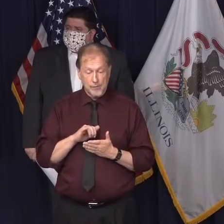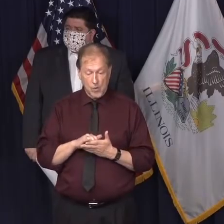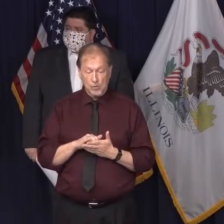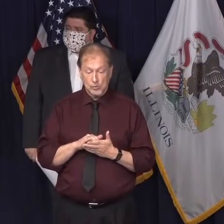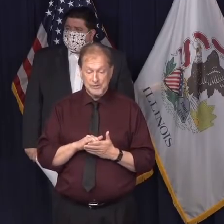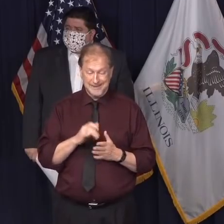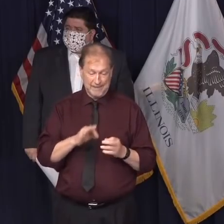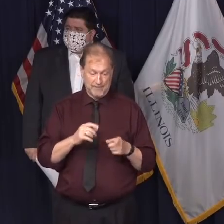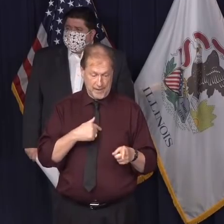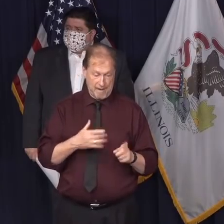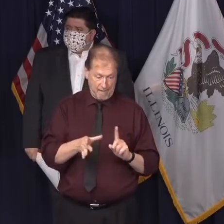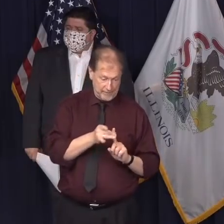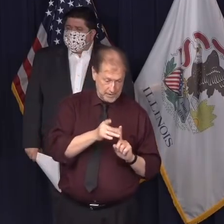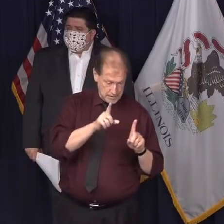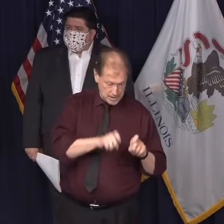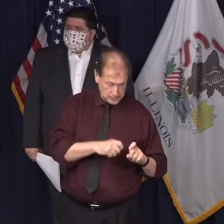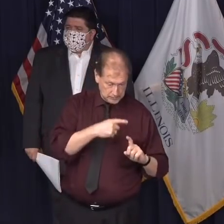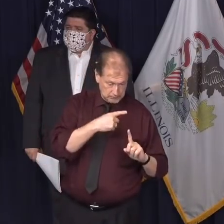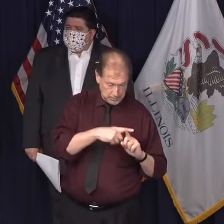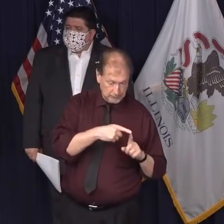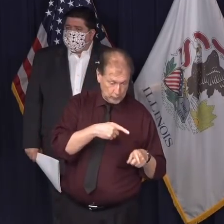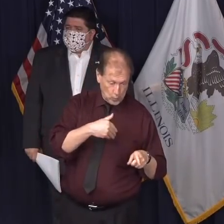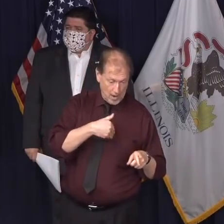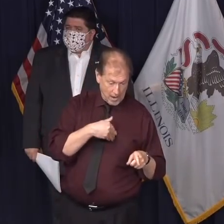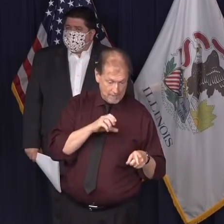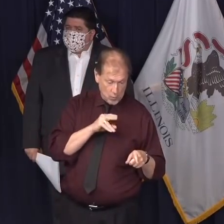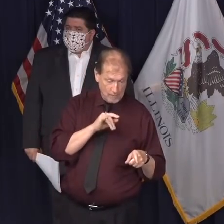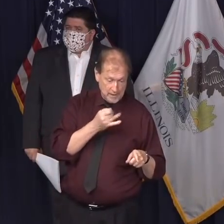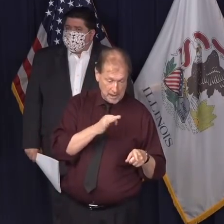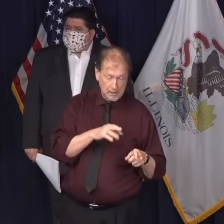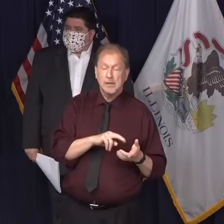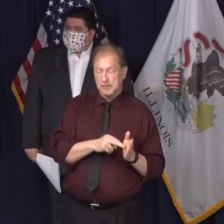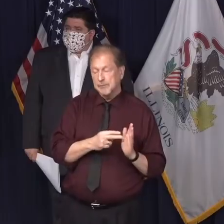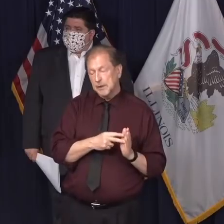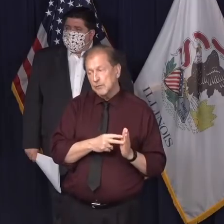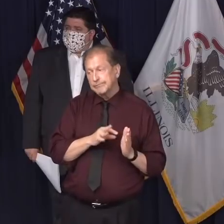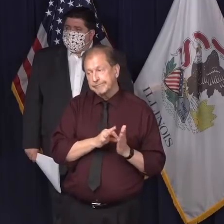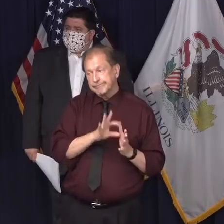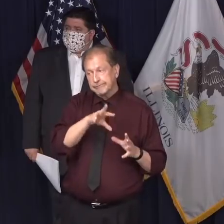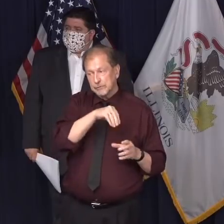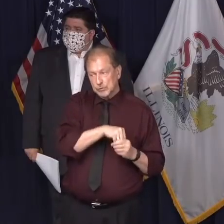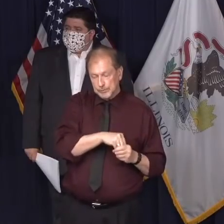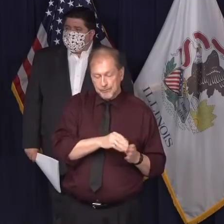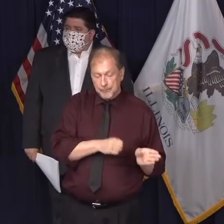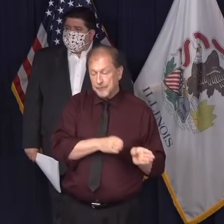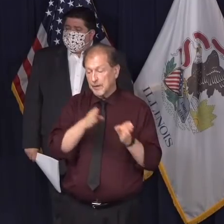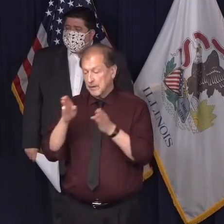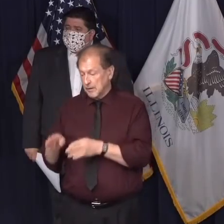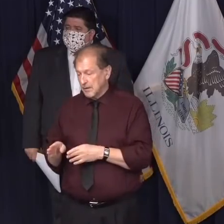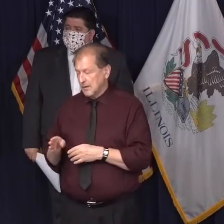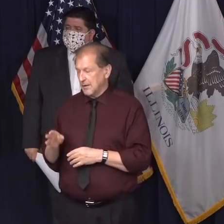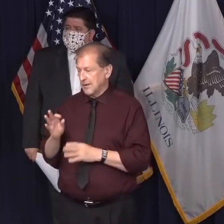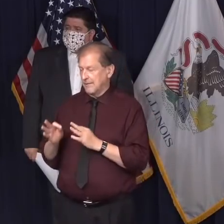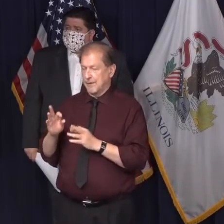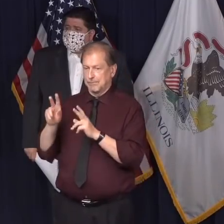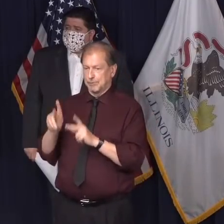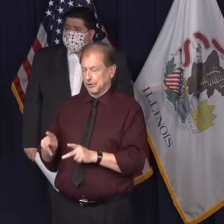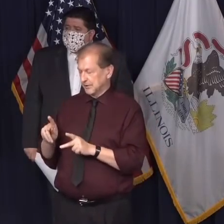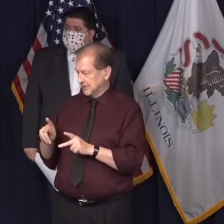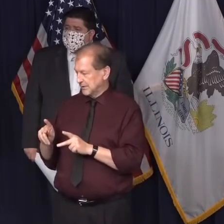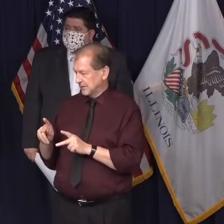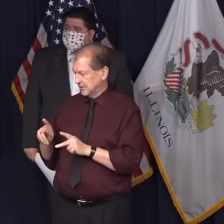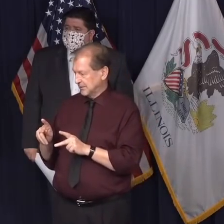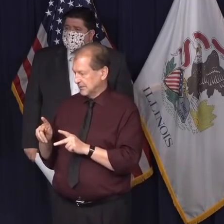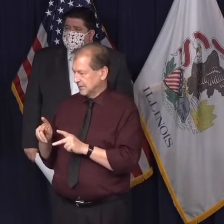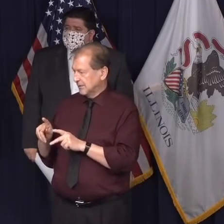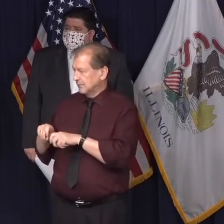COVID deaths. In terms of, did someone die of a broken heart? I don't know how to assess that, so I